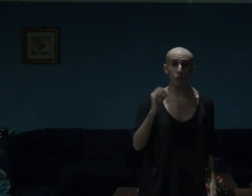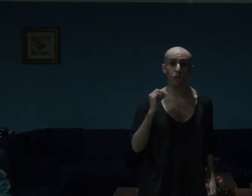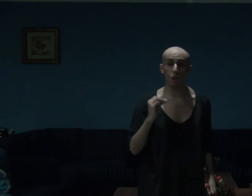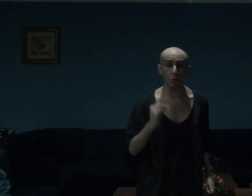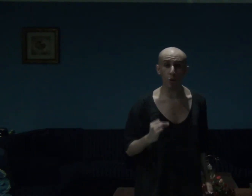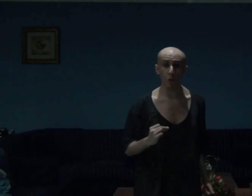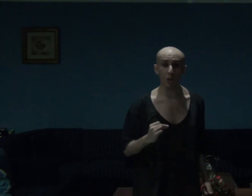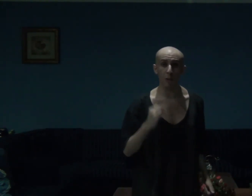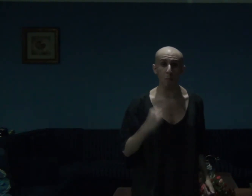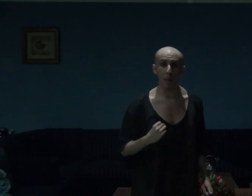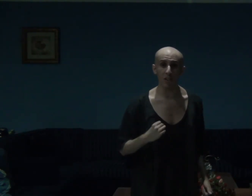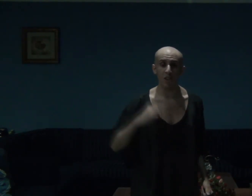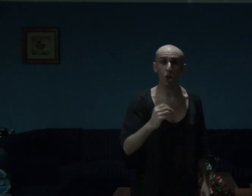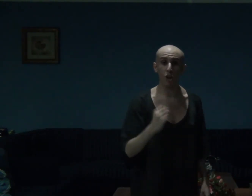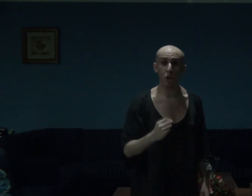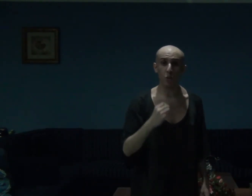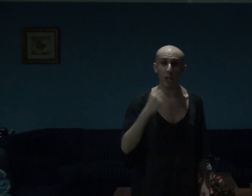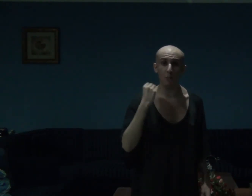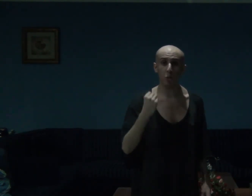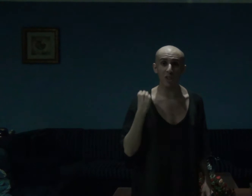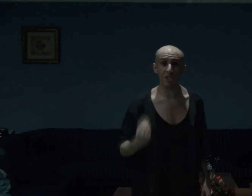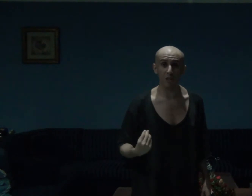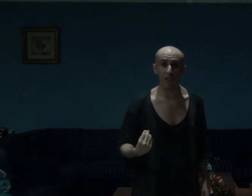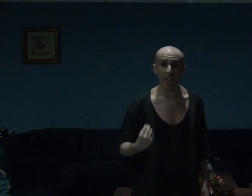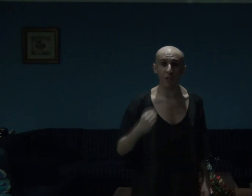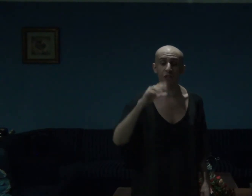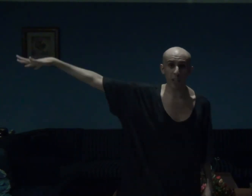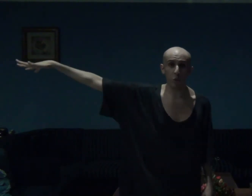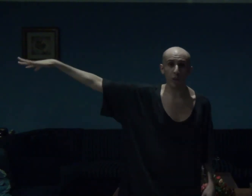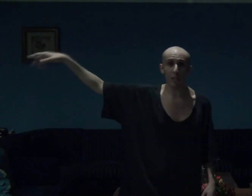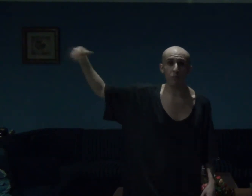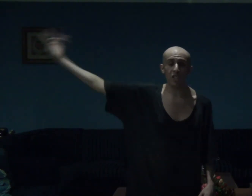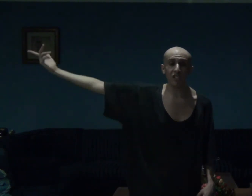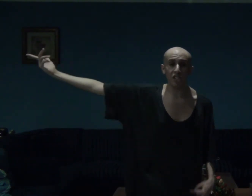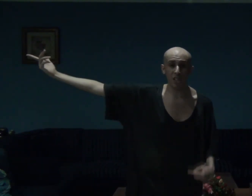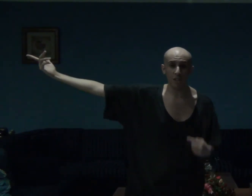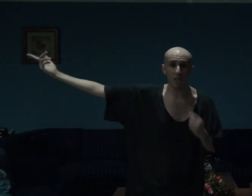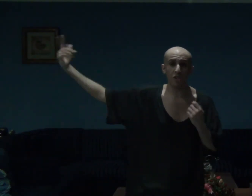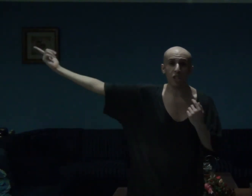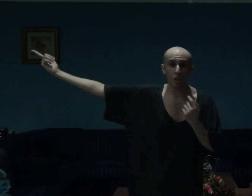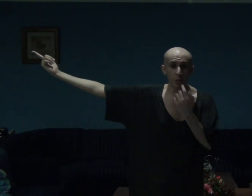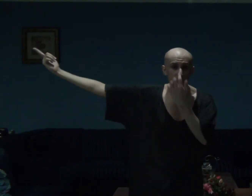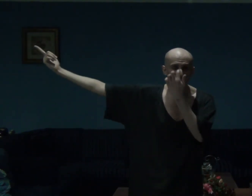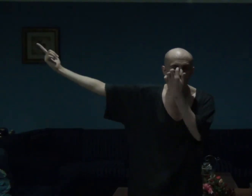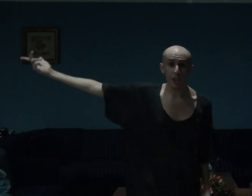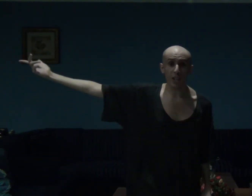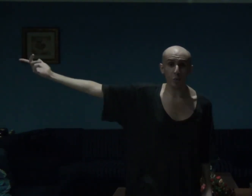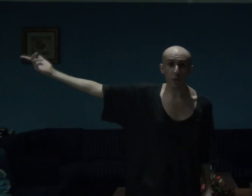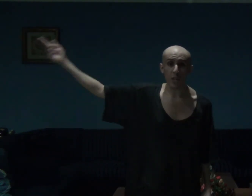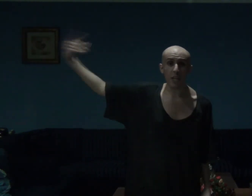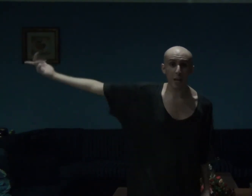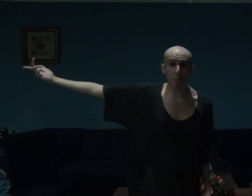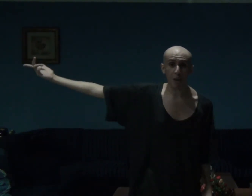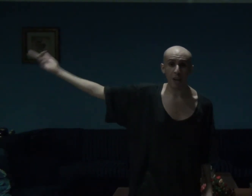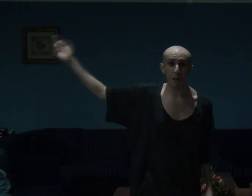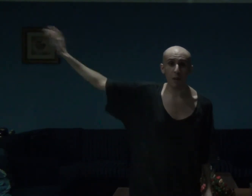so gruesome, but Carl Grimes will survive. Rick Grimes and the others, including Glenn Rhee, Abraham,